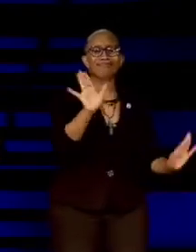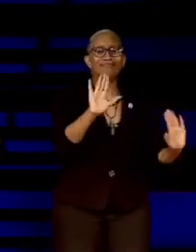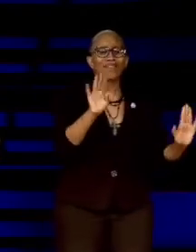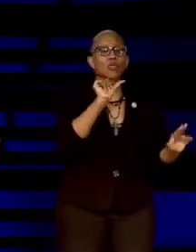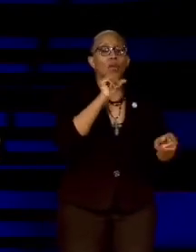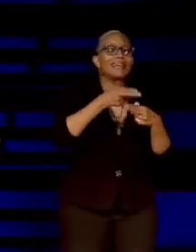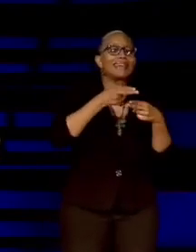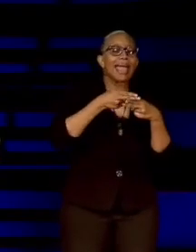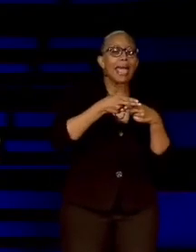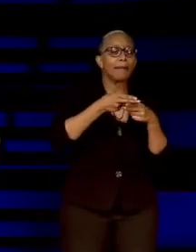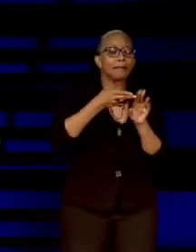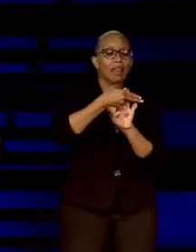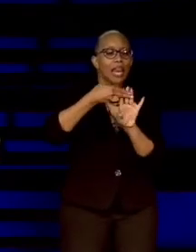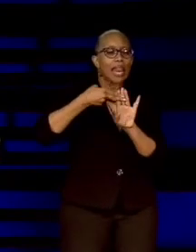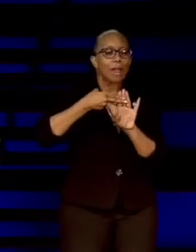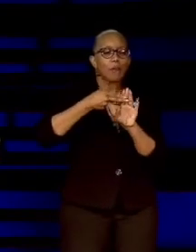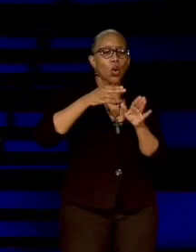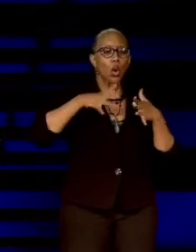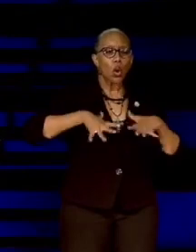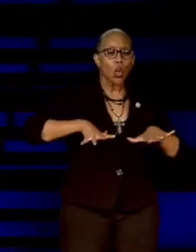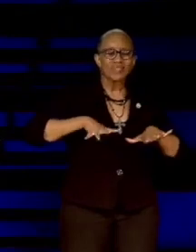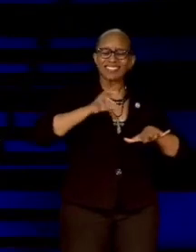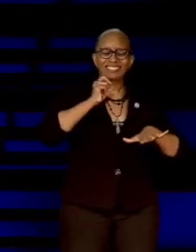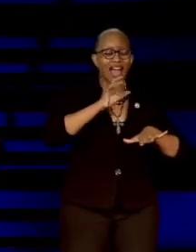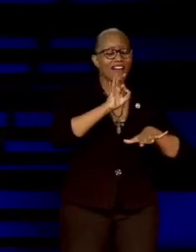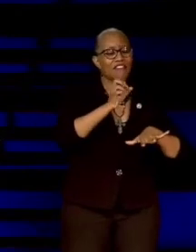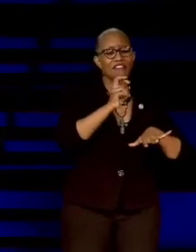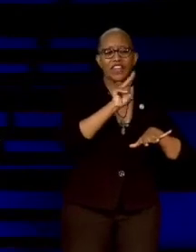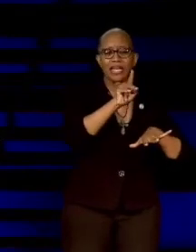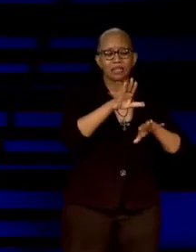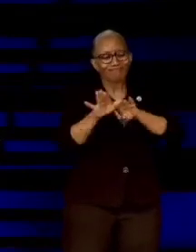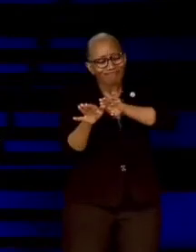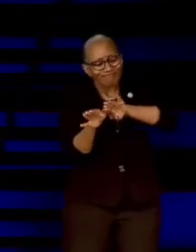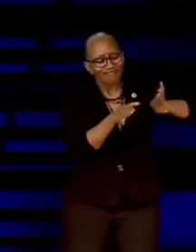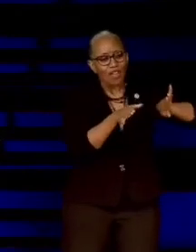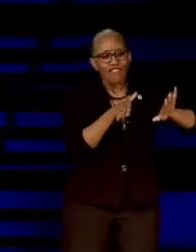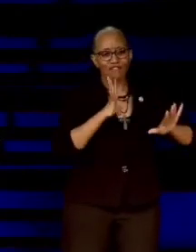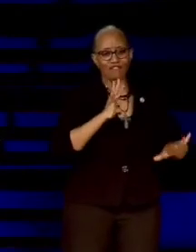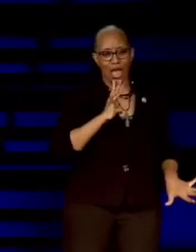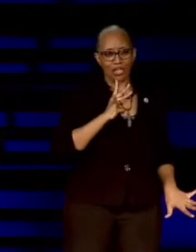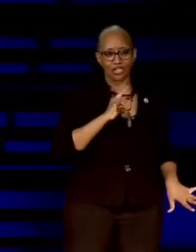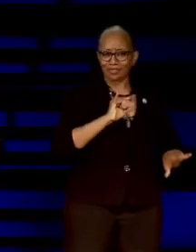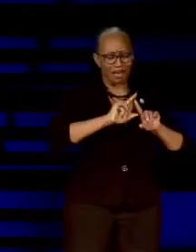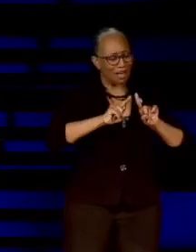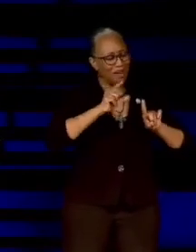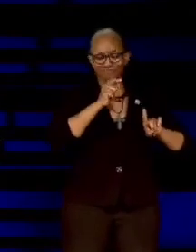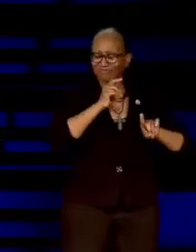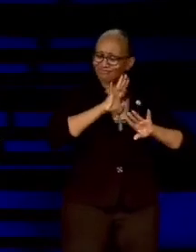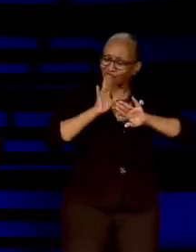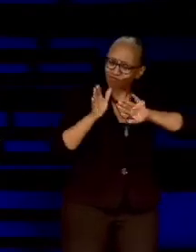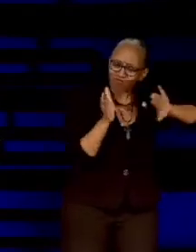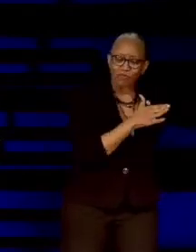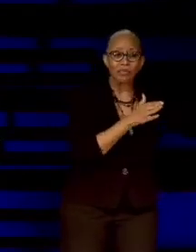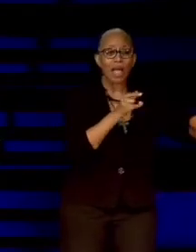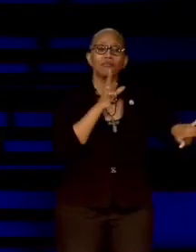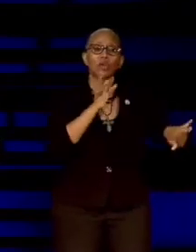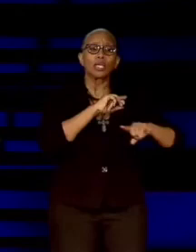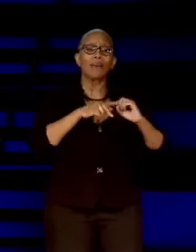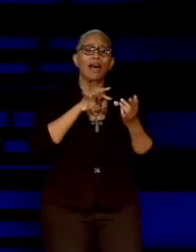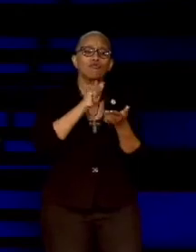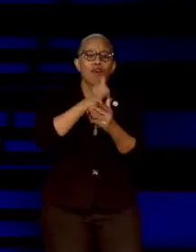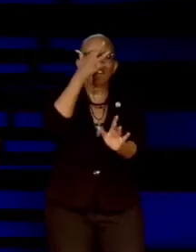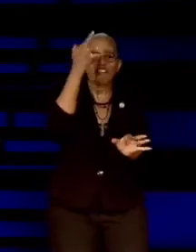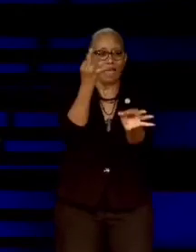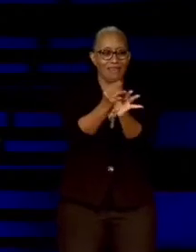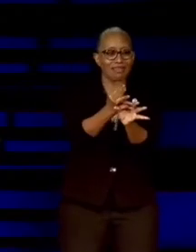Louis Vuitton. I'm not preaching you into Fendi. I'm not talking about your fashionability. I'm talking about the fullness of your